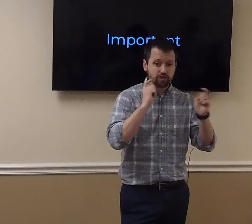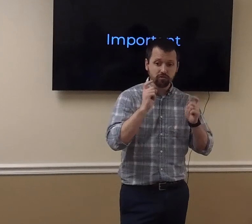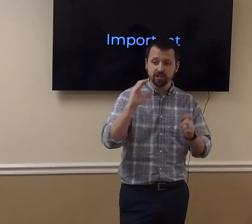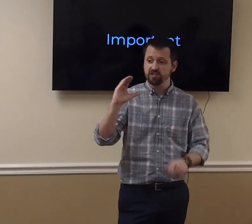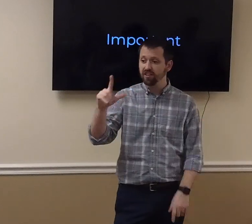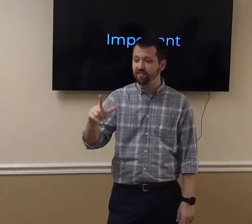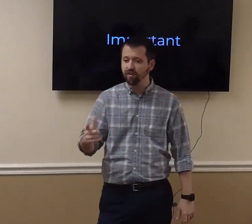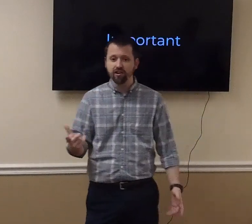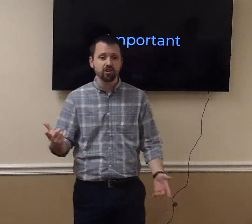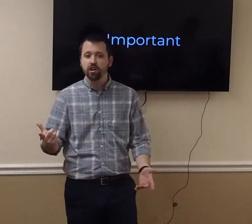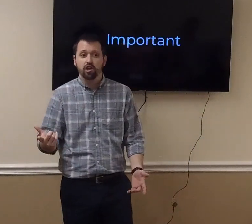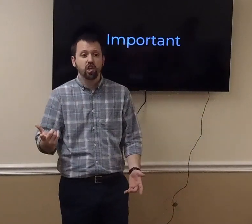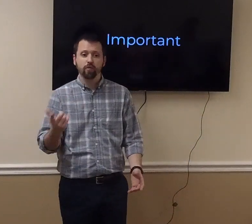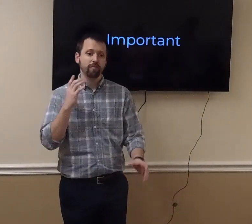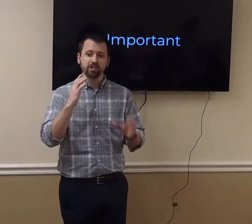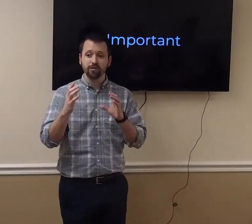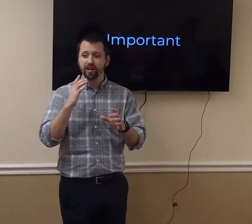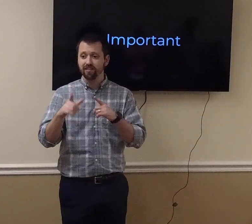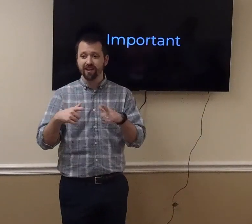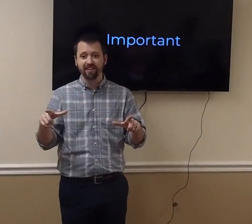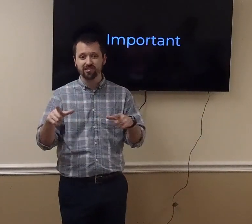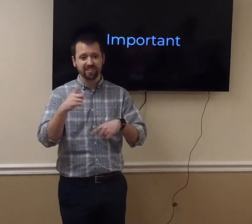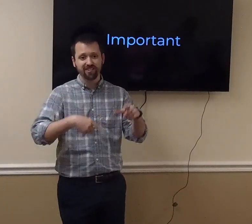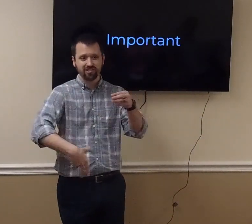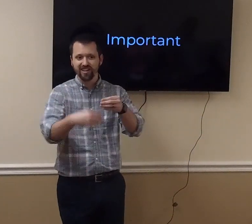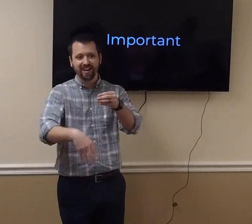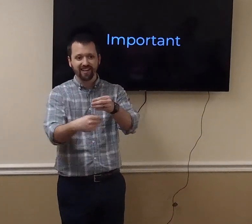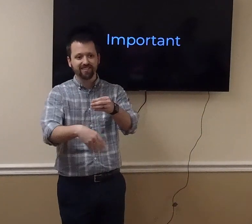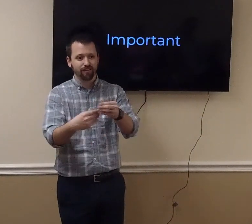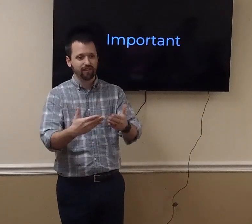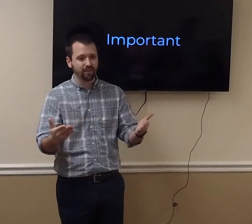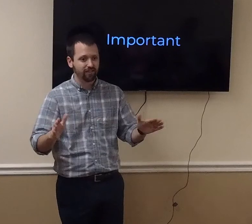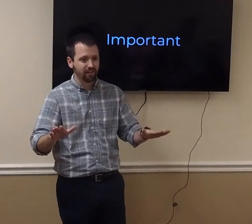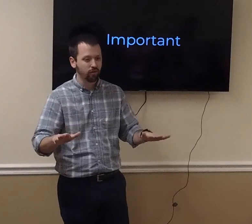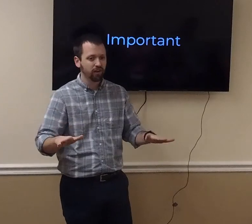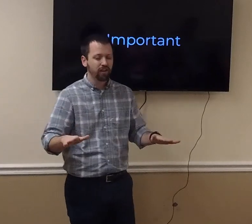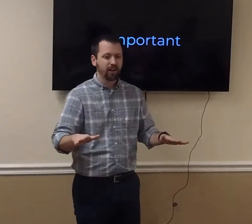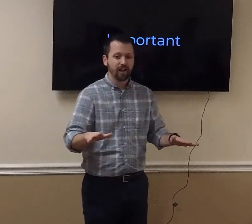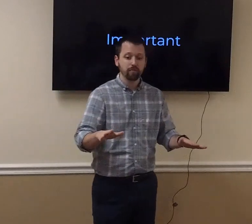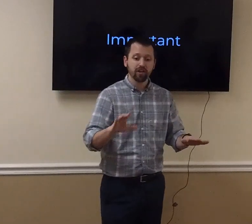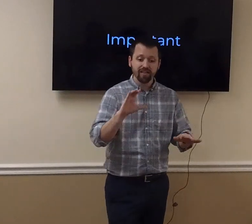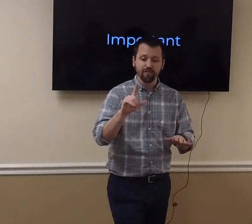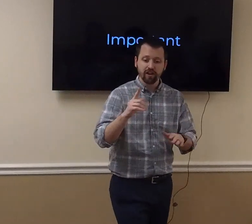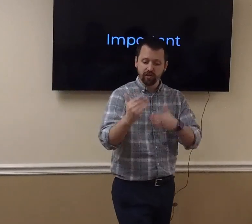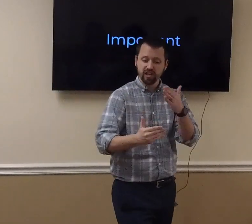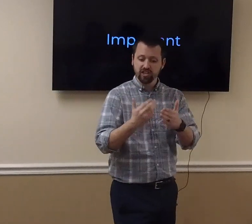facial expressions and classifiers, you can pretty much communicate in sign language. The signs are just adding in stuff then. So, classifiers are handshakes